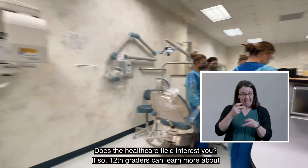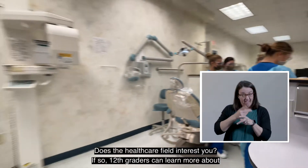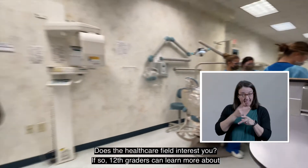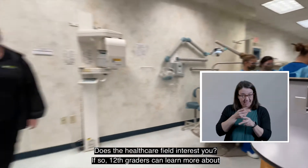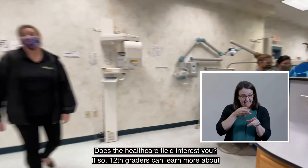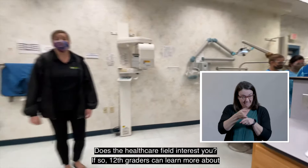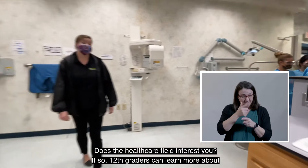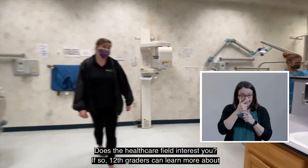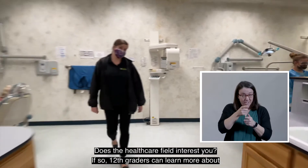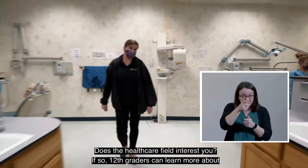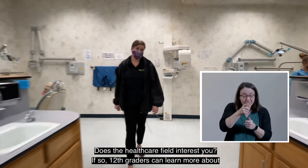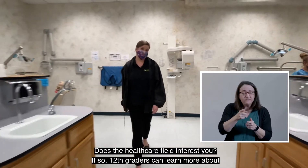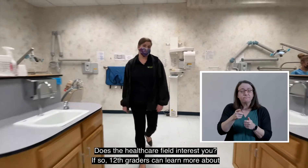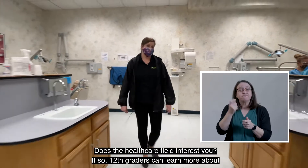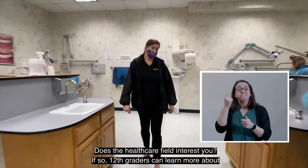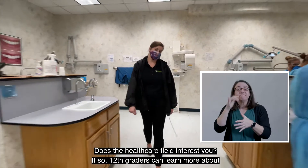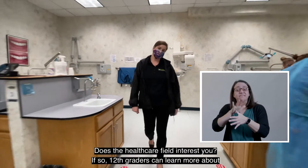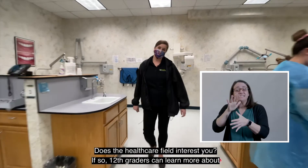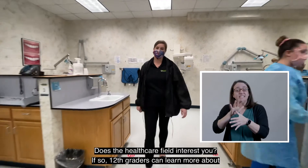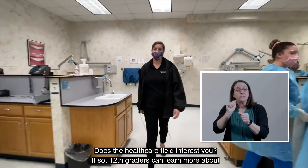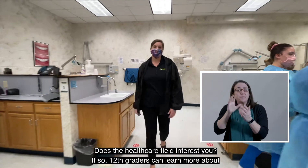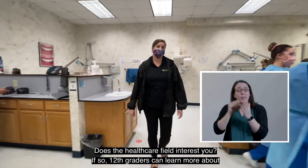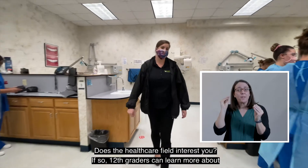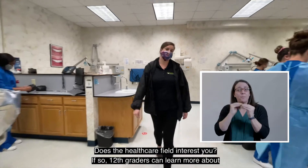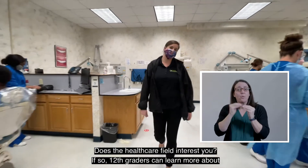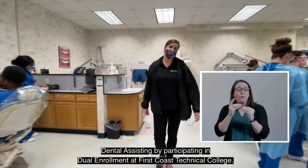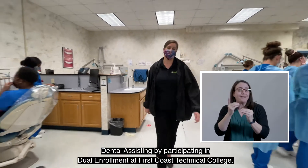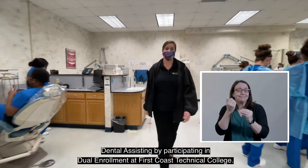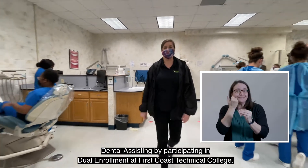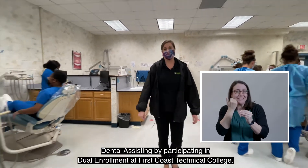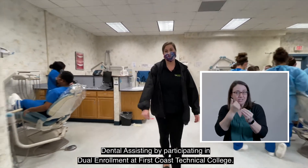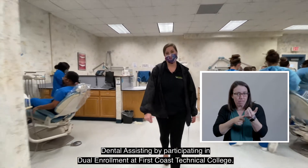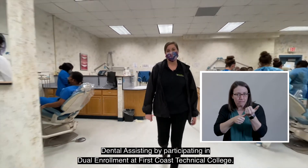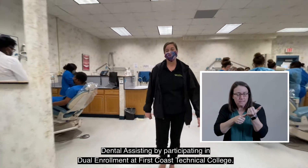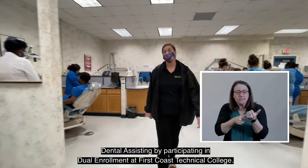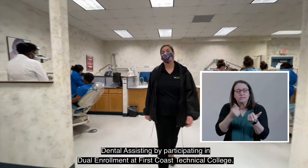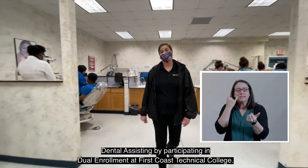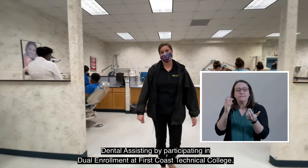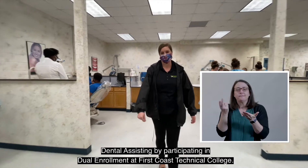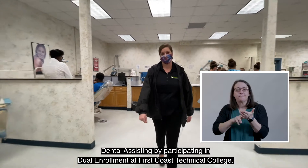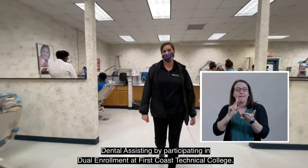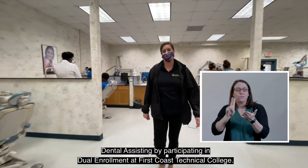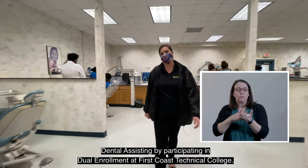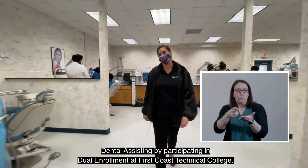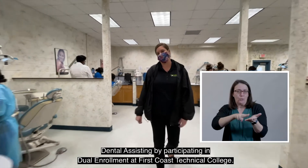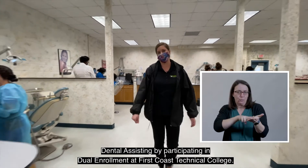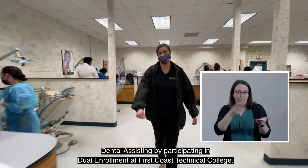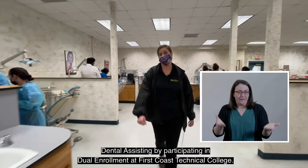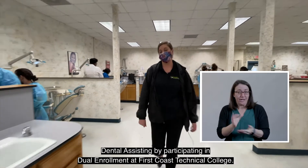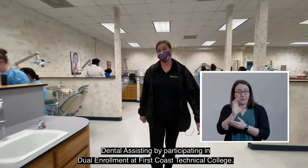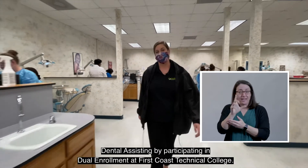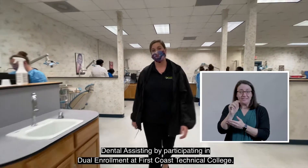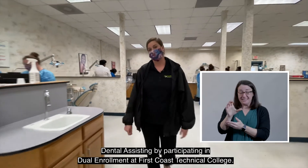Does the healthcare field interest you? If so, 12th graders can learn more about dental assisting by participating in dual enrollment at